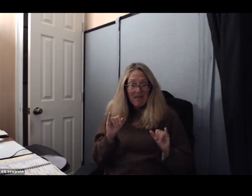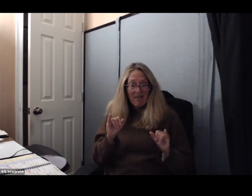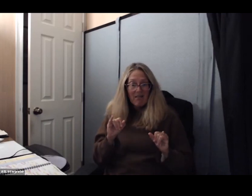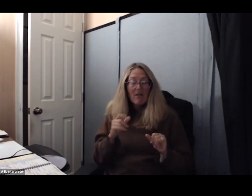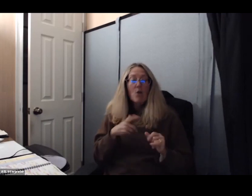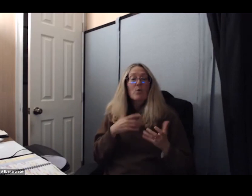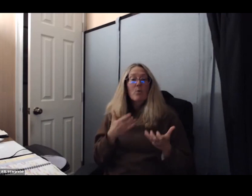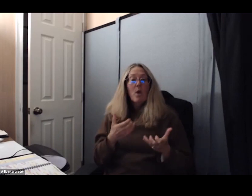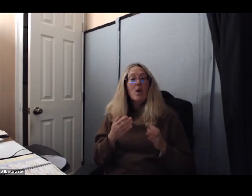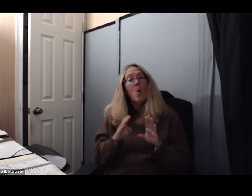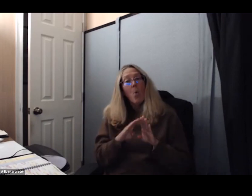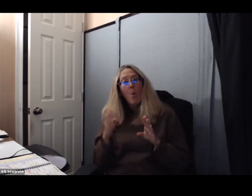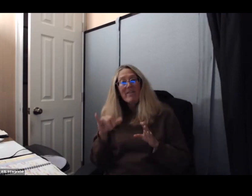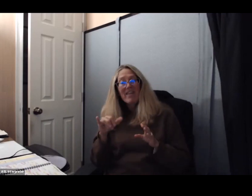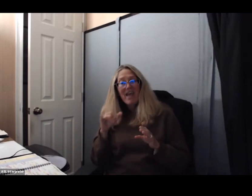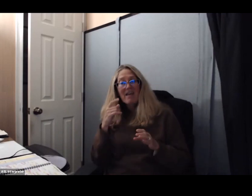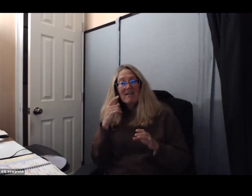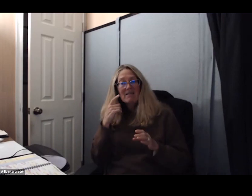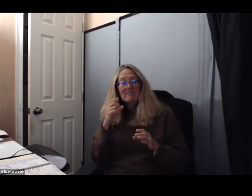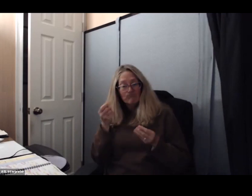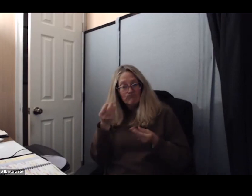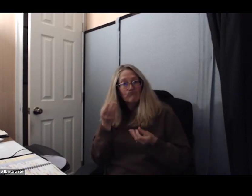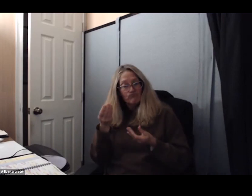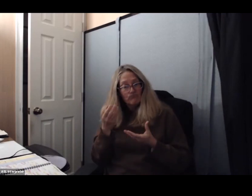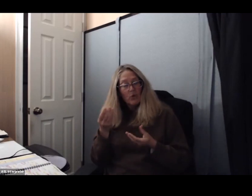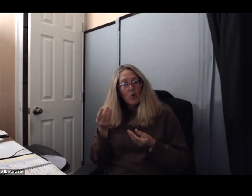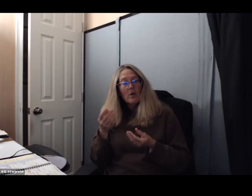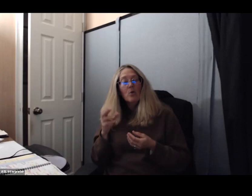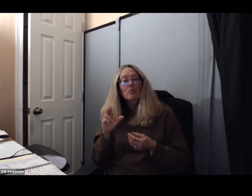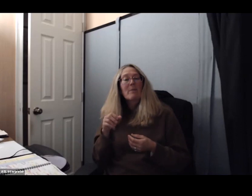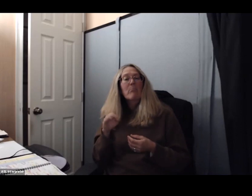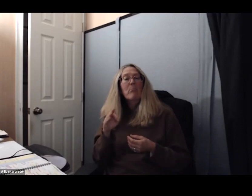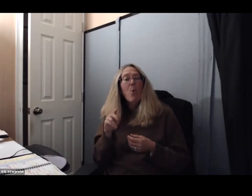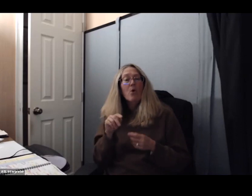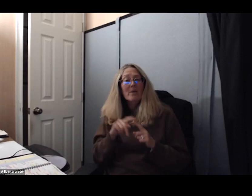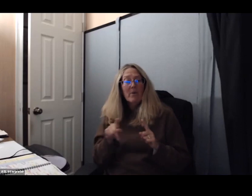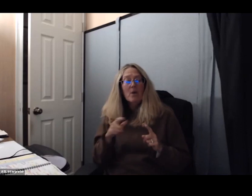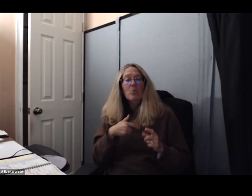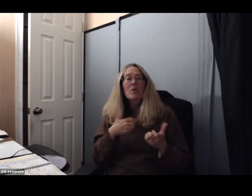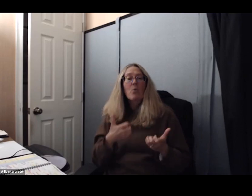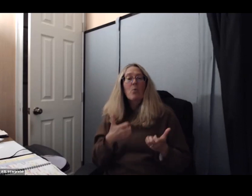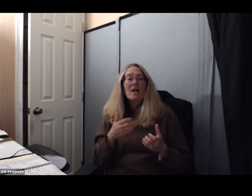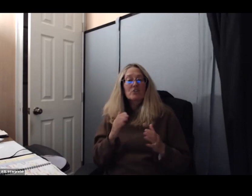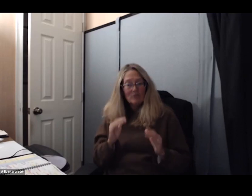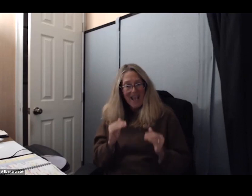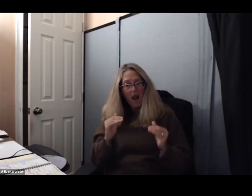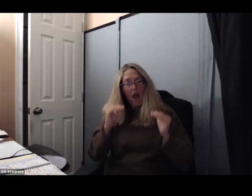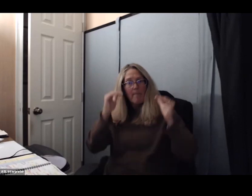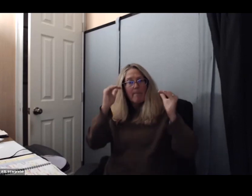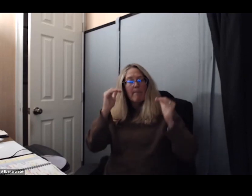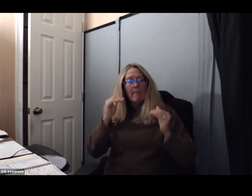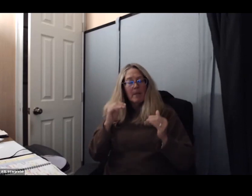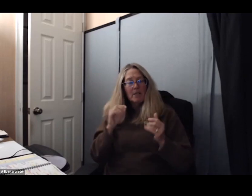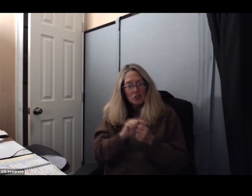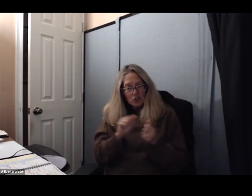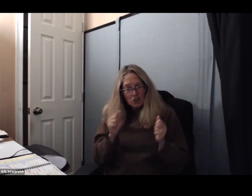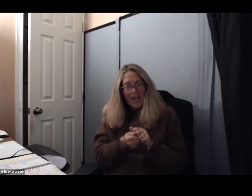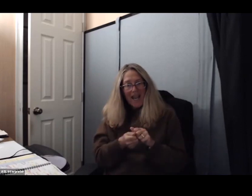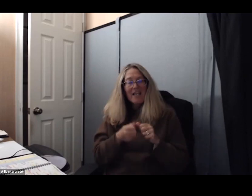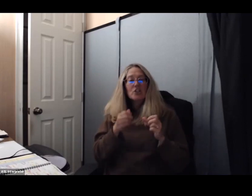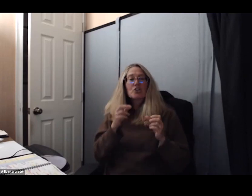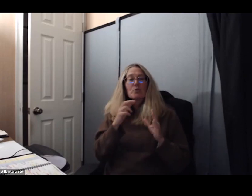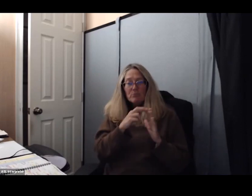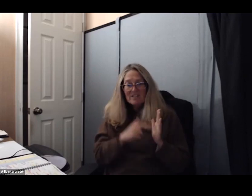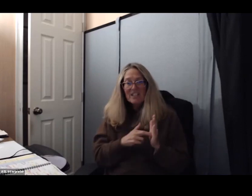want to keep those doors open. And so we thank you for that, but we want to get to a better place about the procedure, the